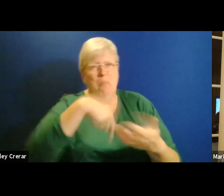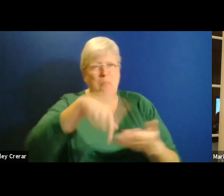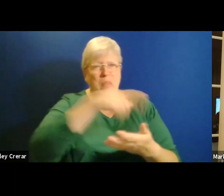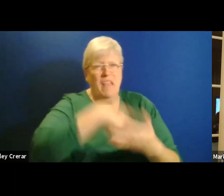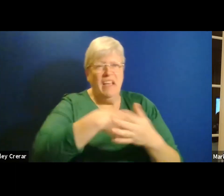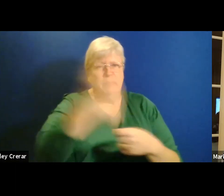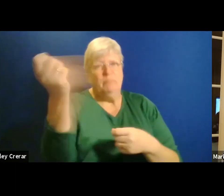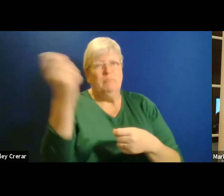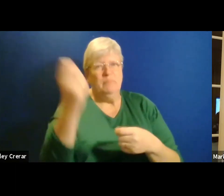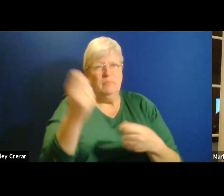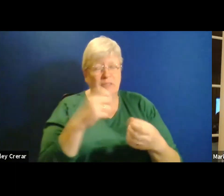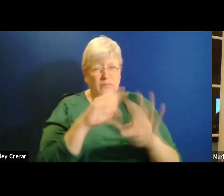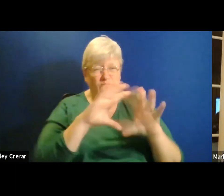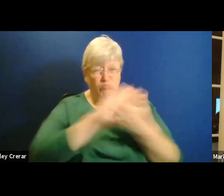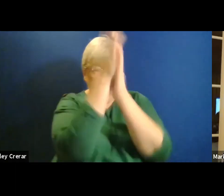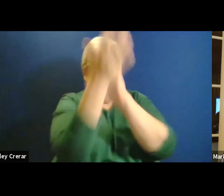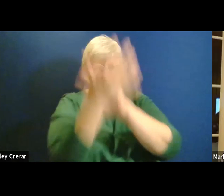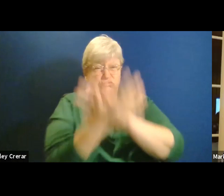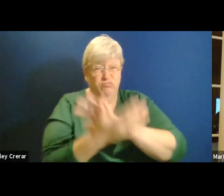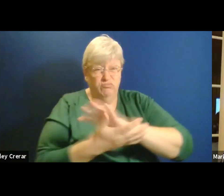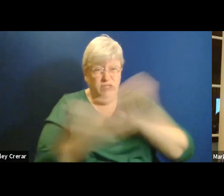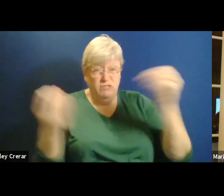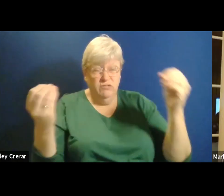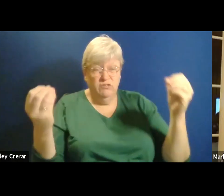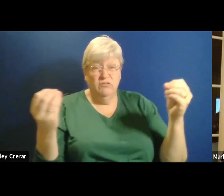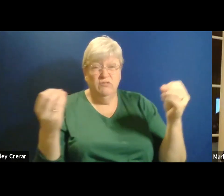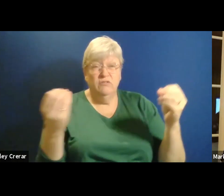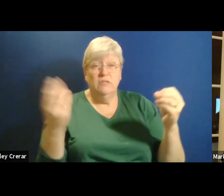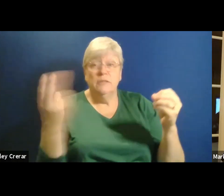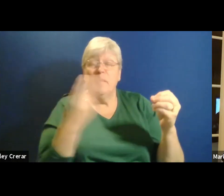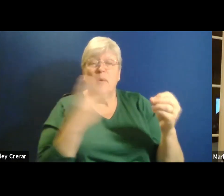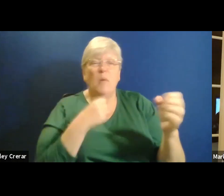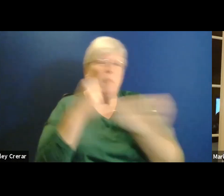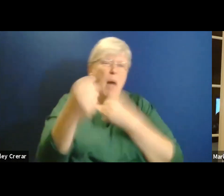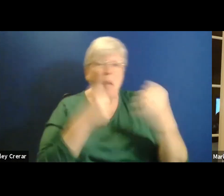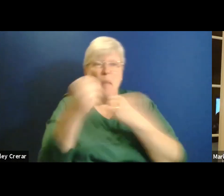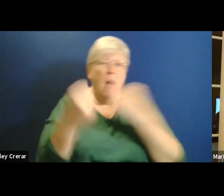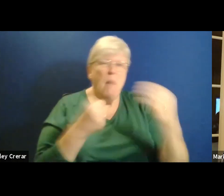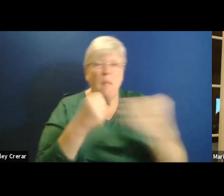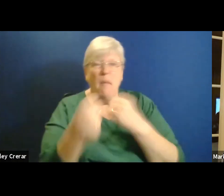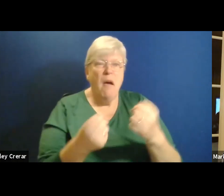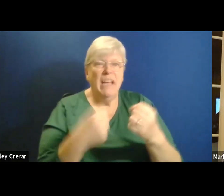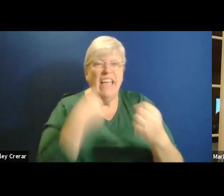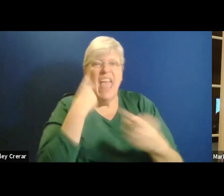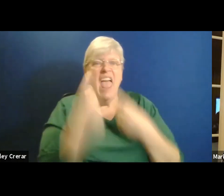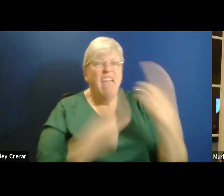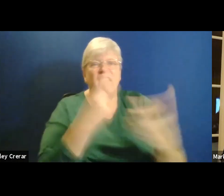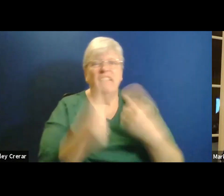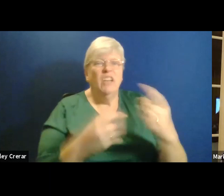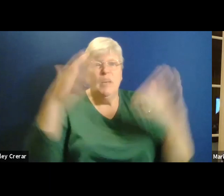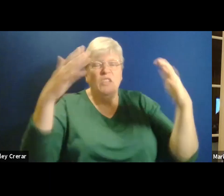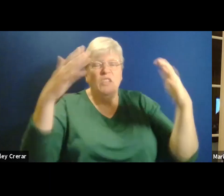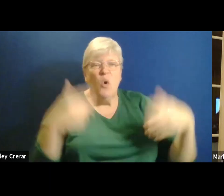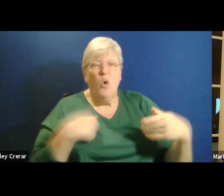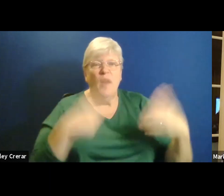Glass and china shattered, and that set the pair on busting every pane. Shrieking, they broke